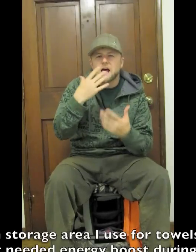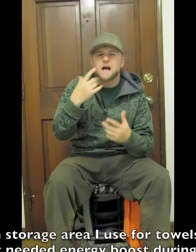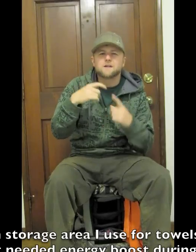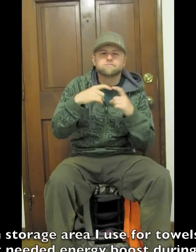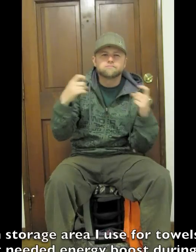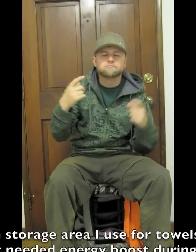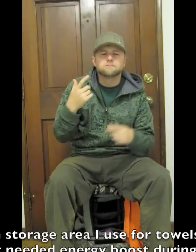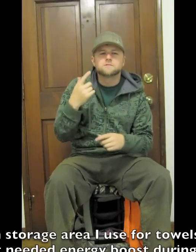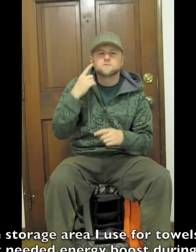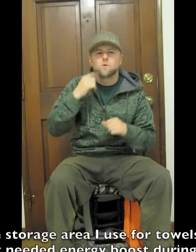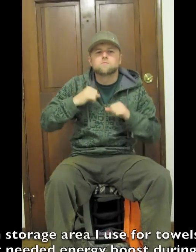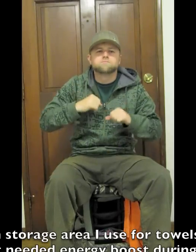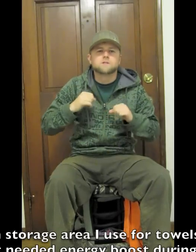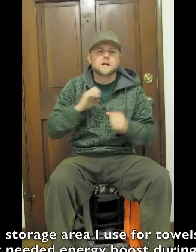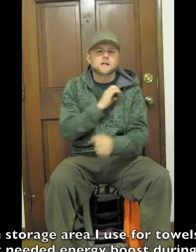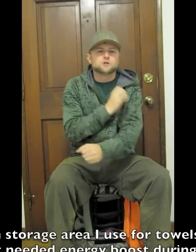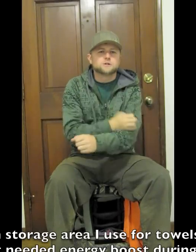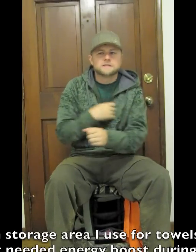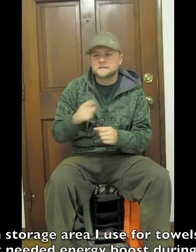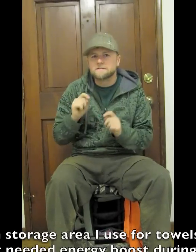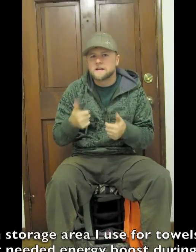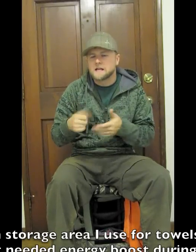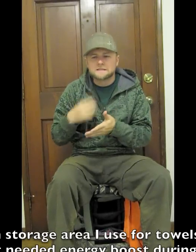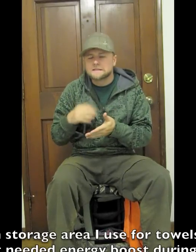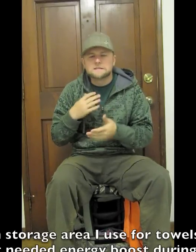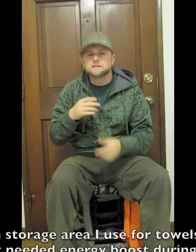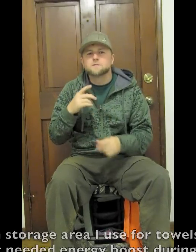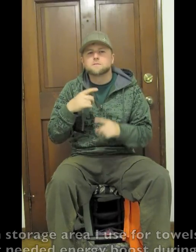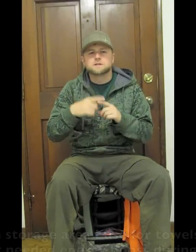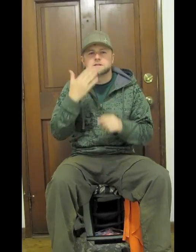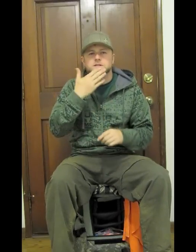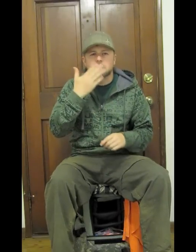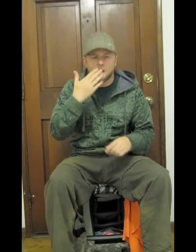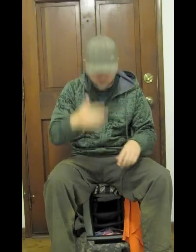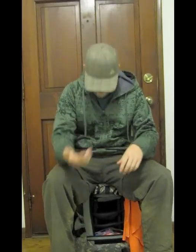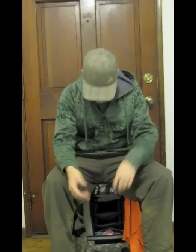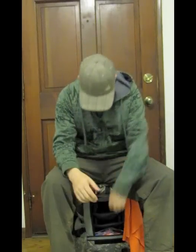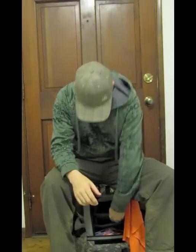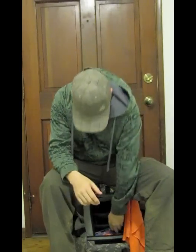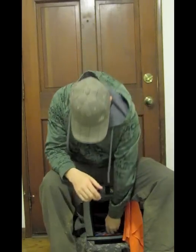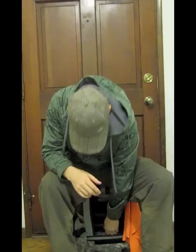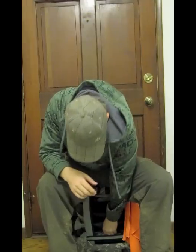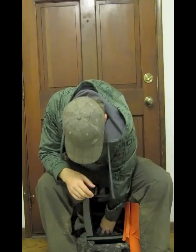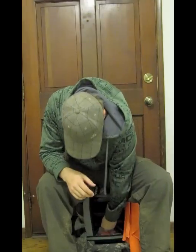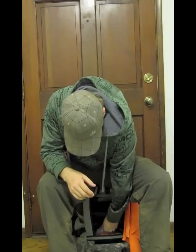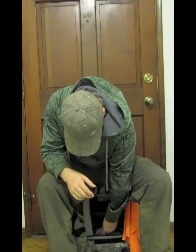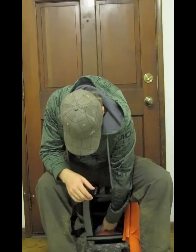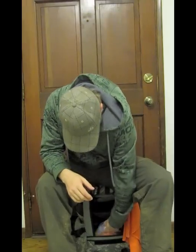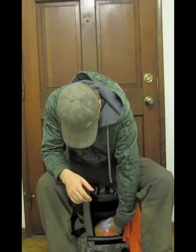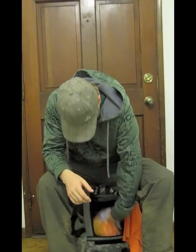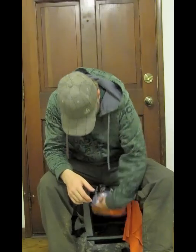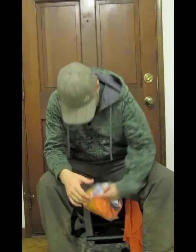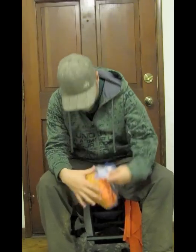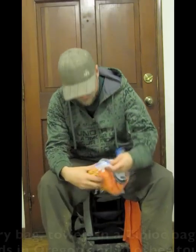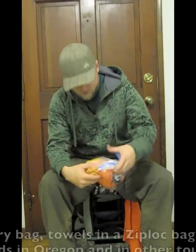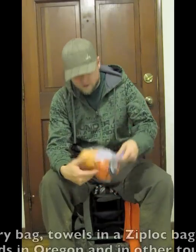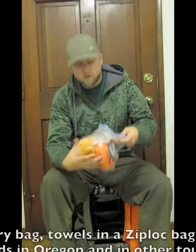Secretary fantasy. If I don't get bent out, if that's the last that you see of me, see of